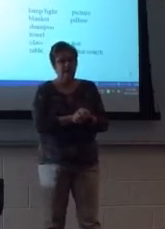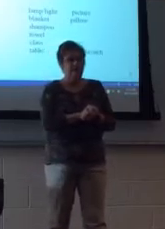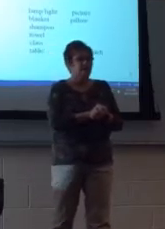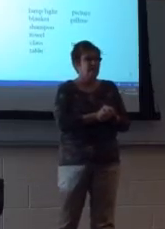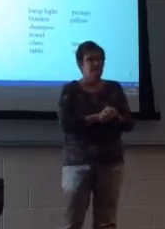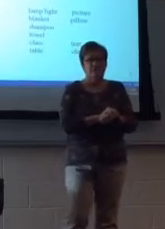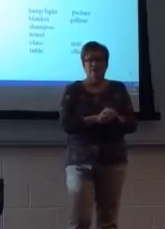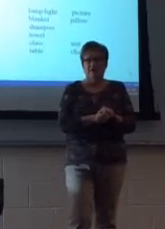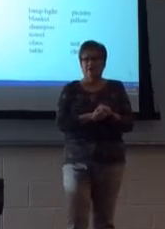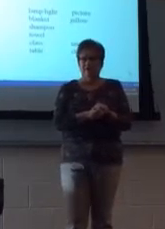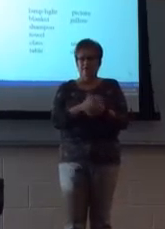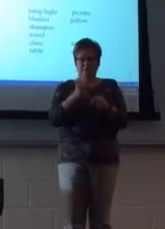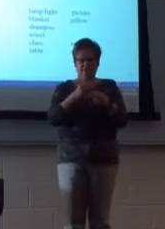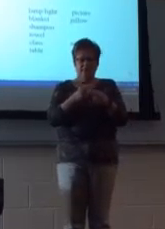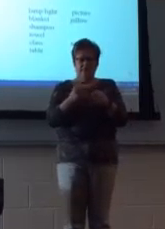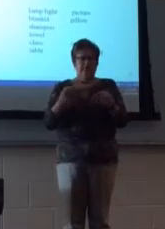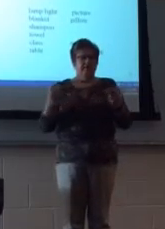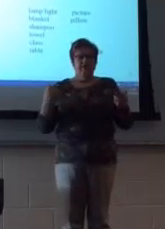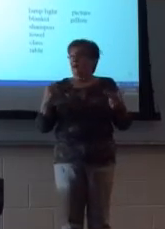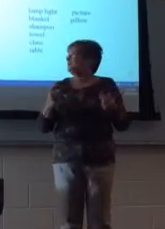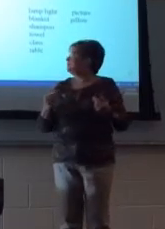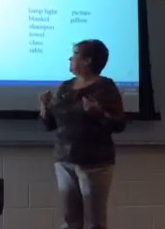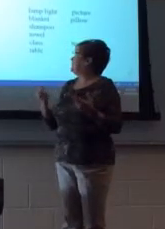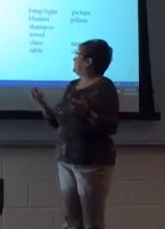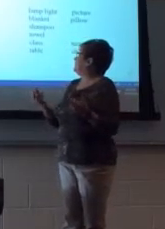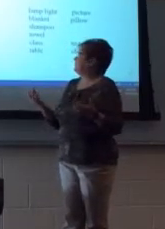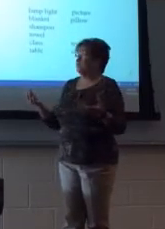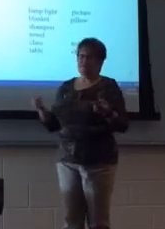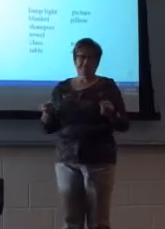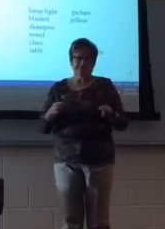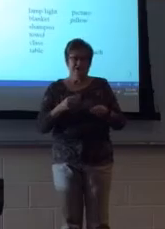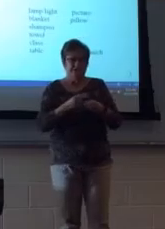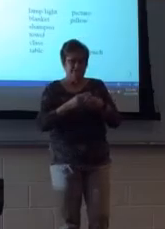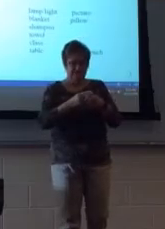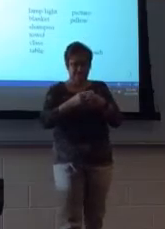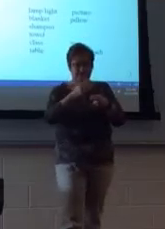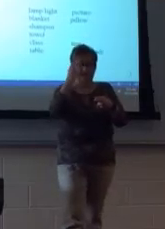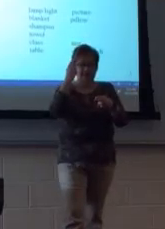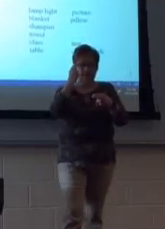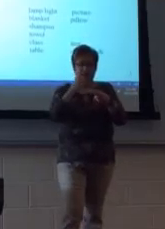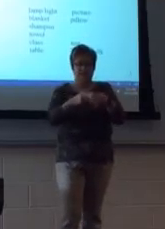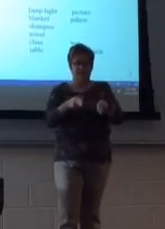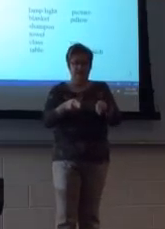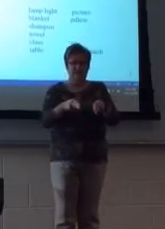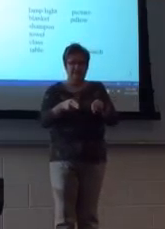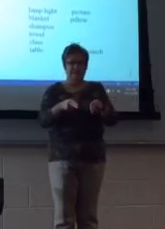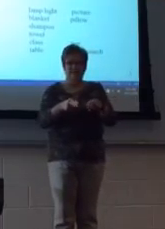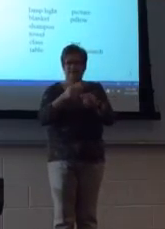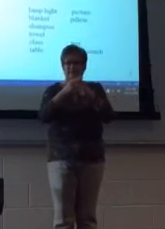Egg, and we'll do egg again. I just put this in here because we do Easter eggs. Egg.